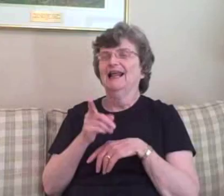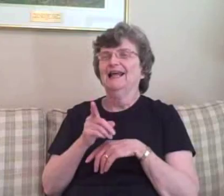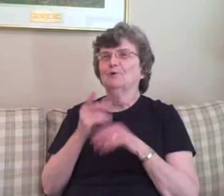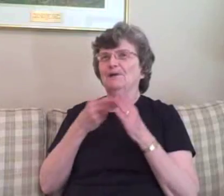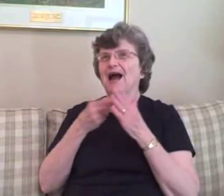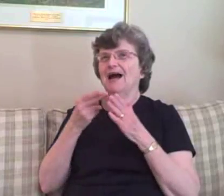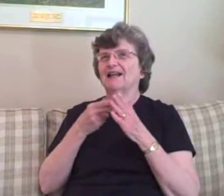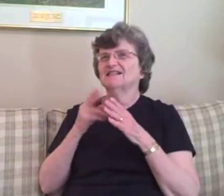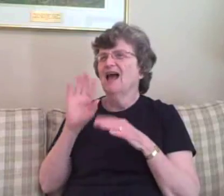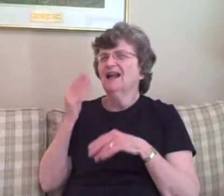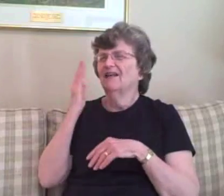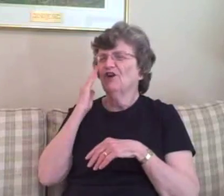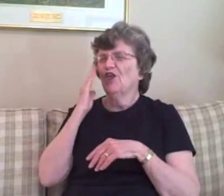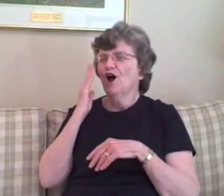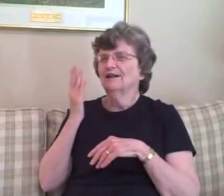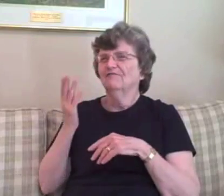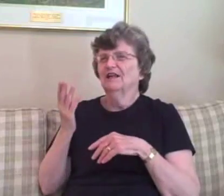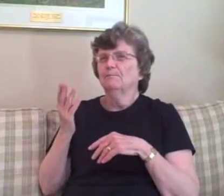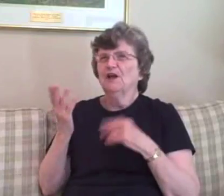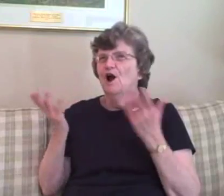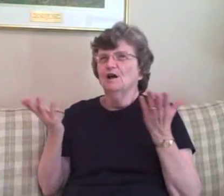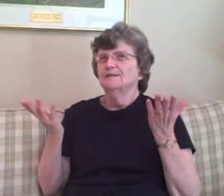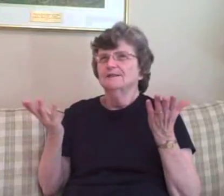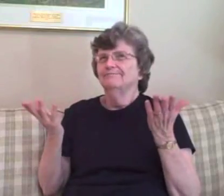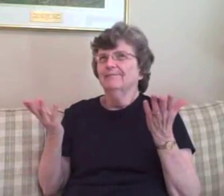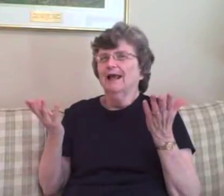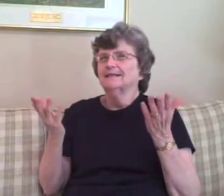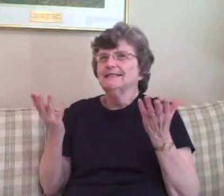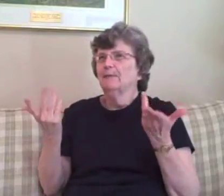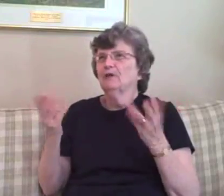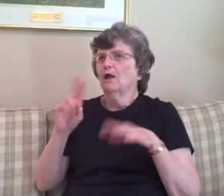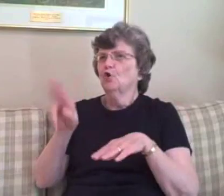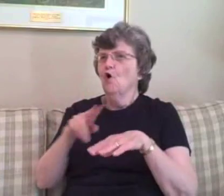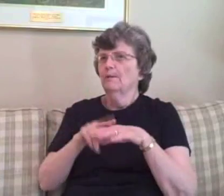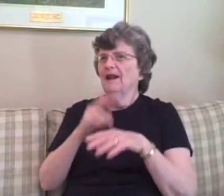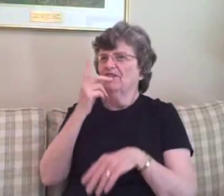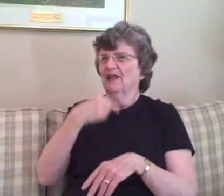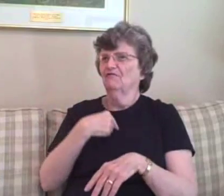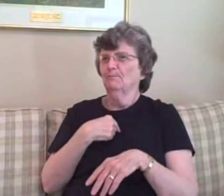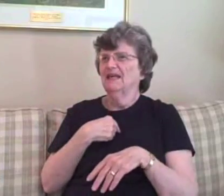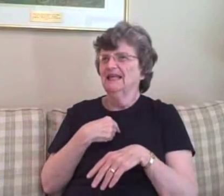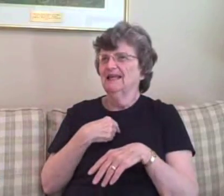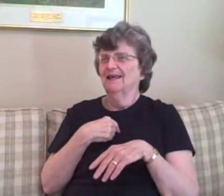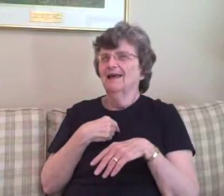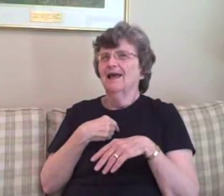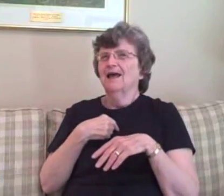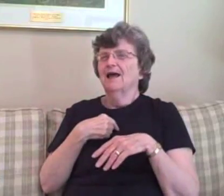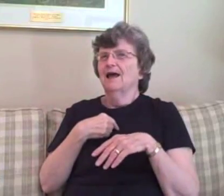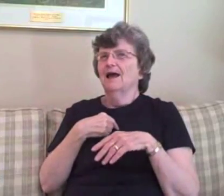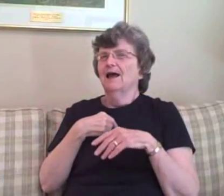Well, to be honest, I never really thought of it because it seemed normal for me.